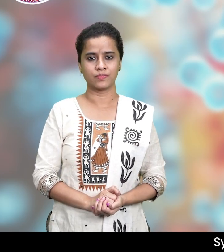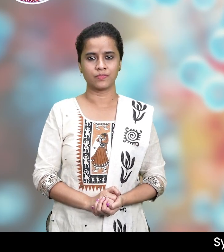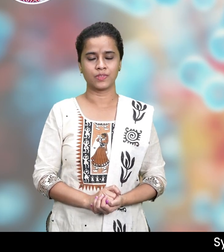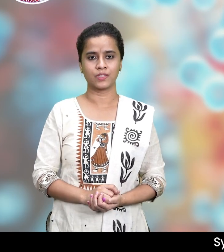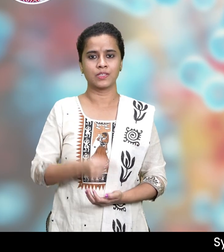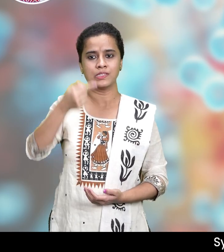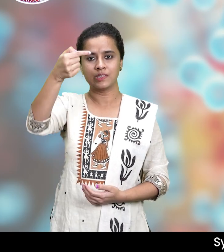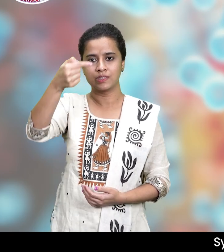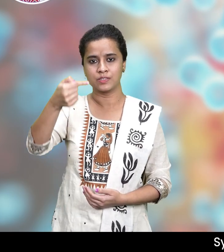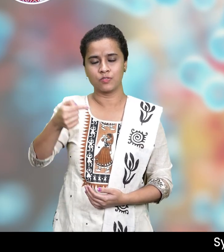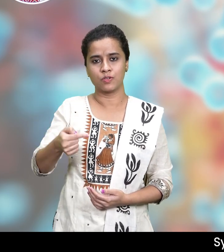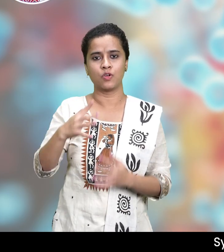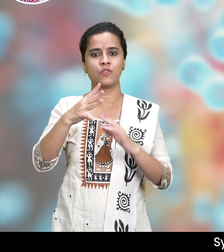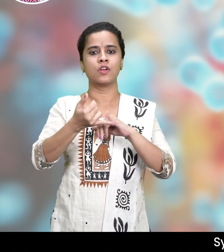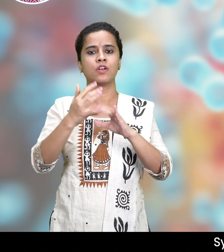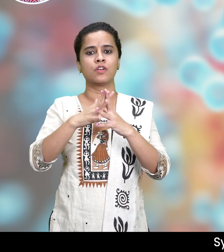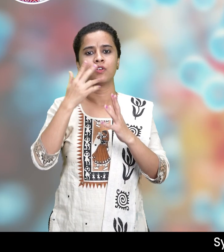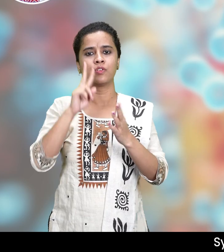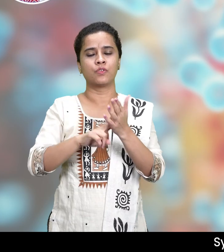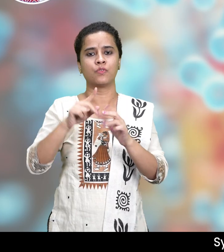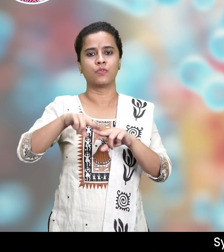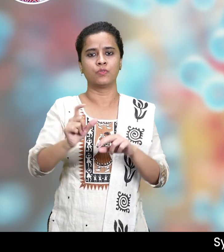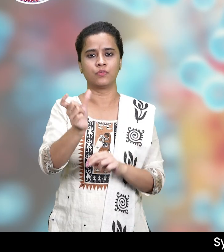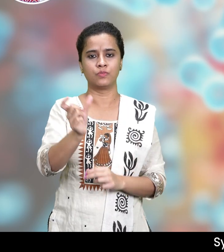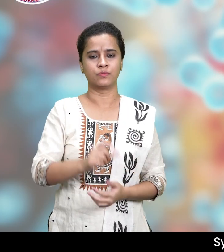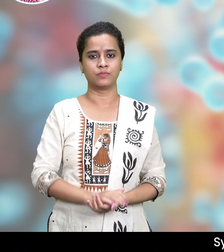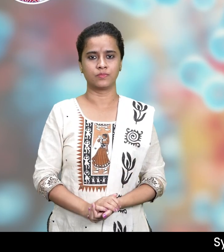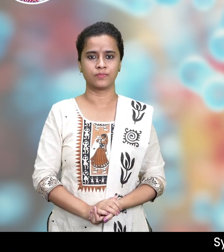Symptoms of swine flu: